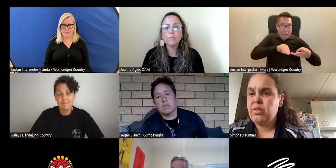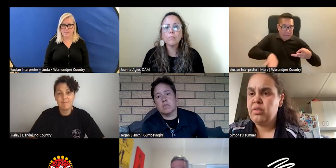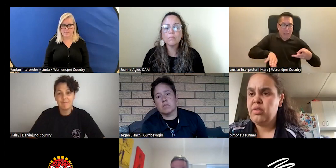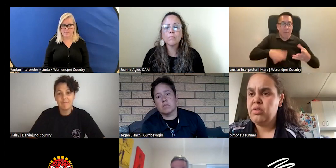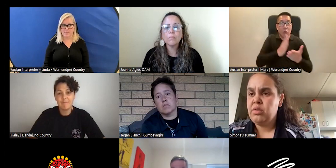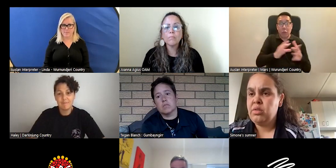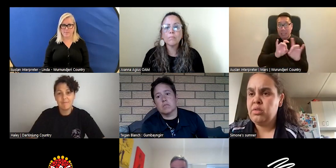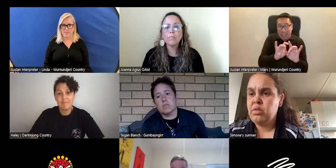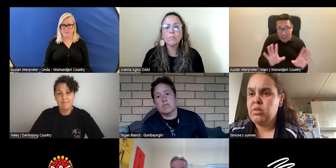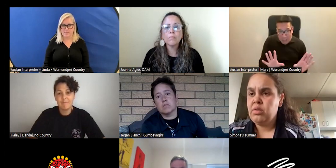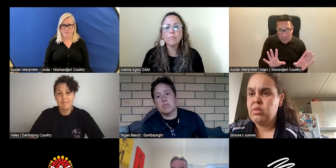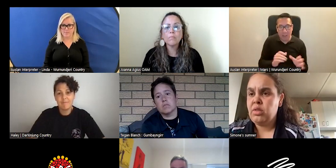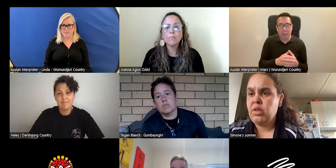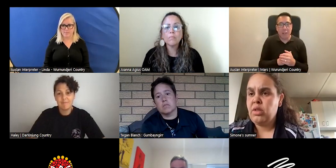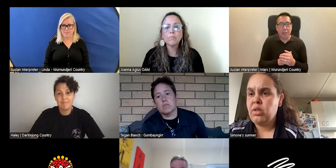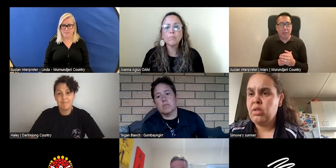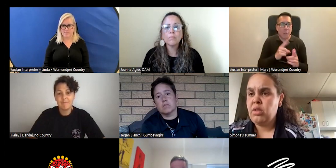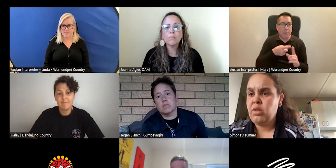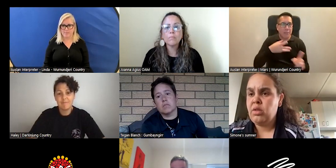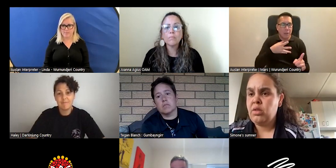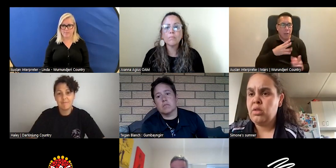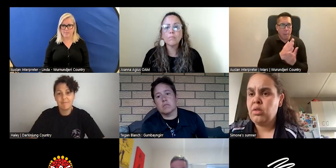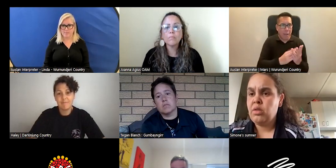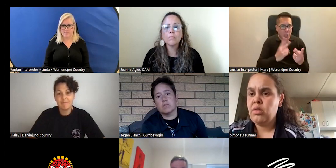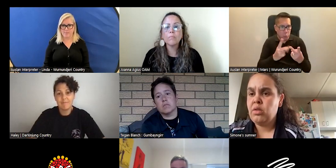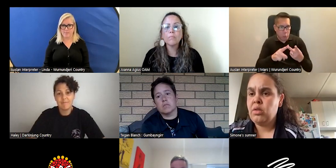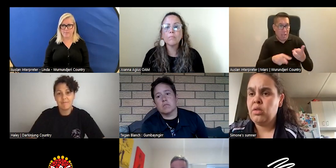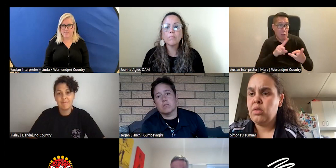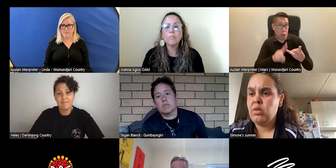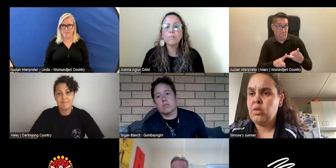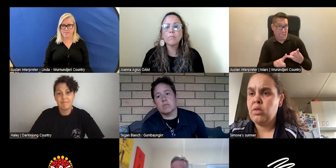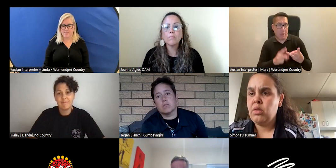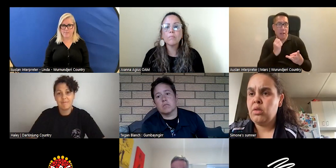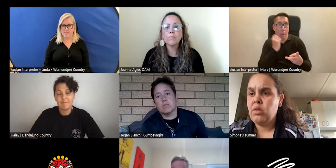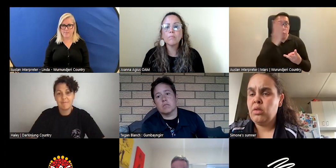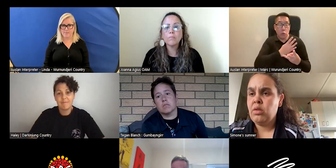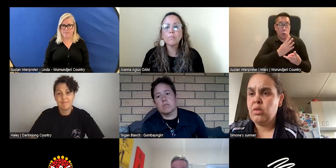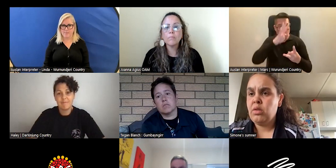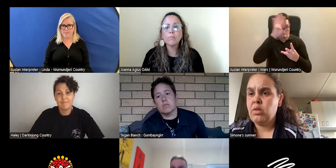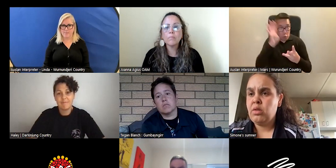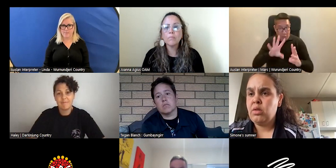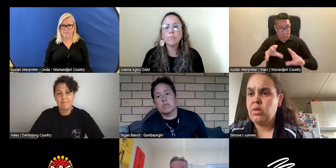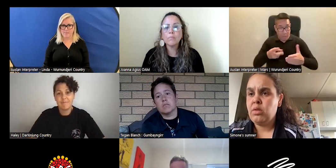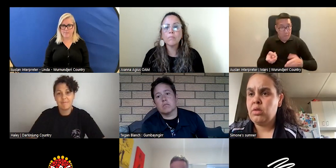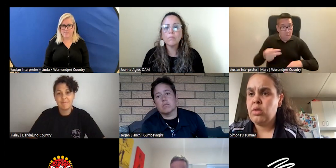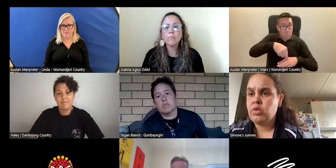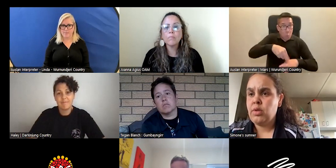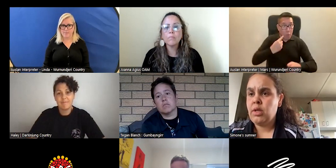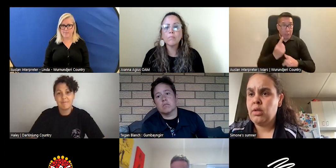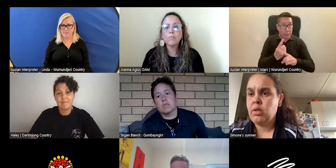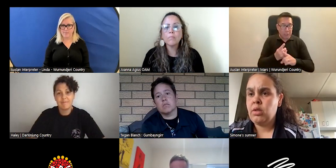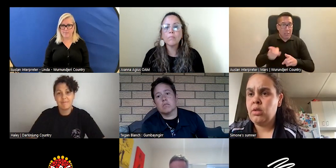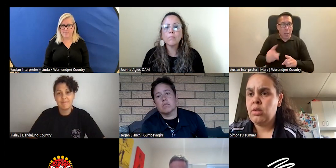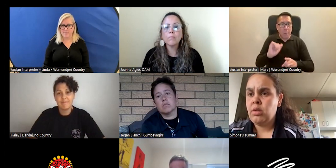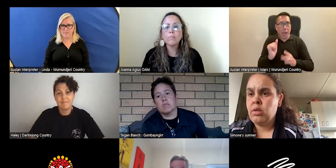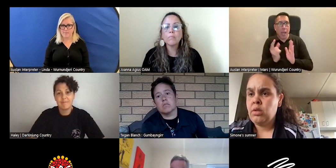clear, in particular in part 2 and 3, that the Aboriginal and Torres Strait Islander voice may make representation